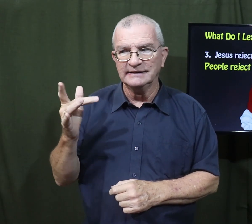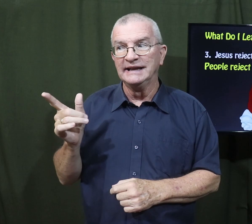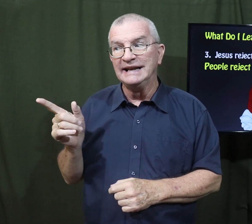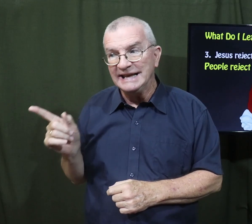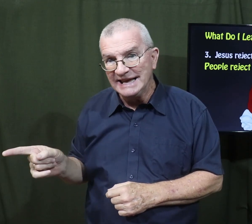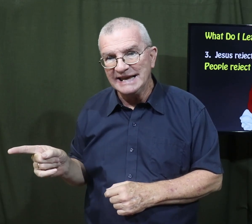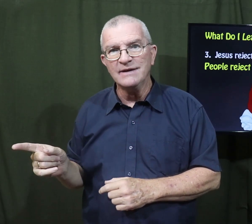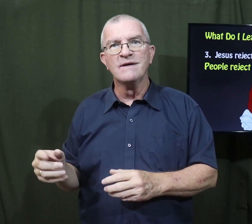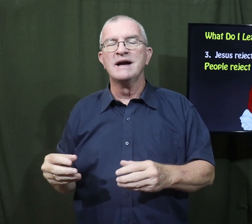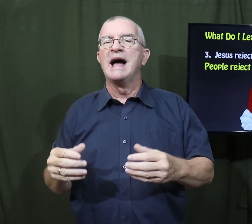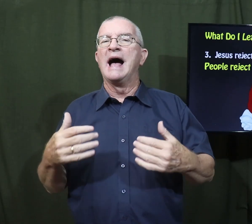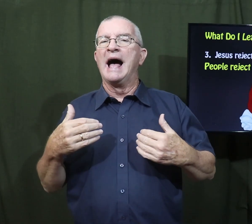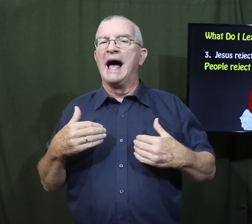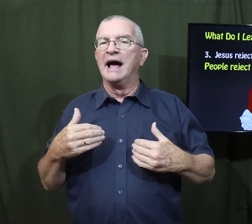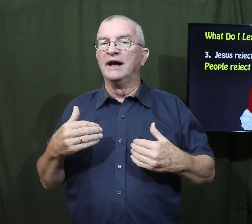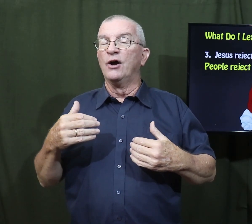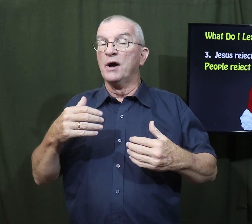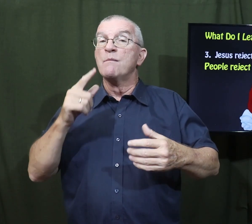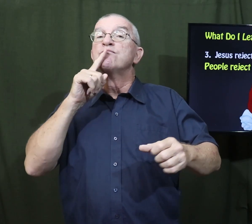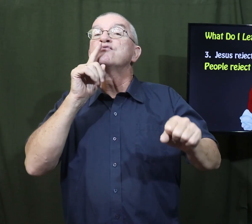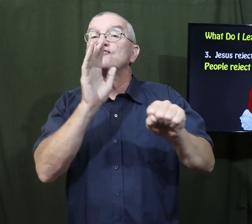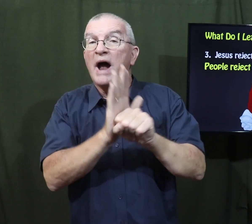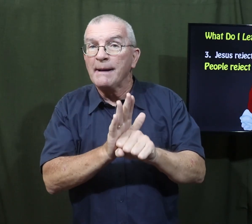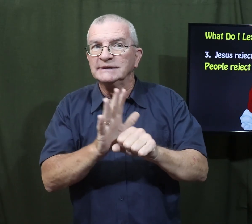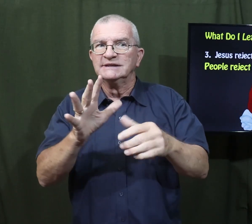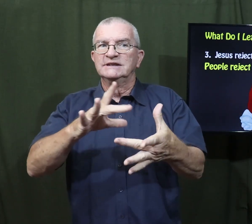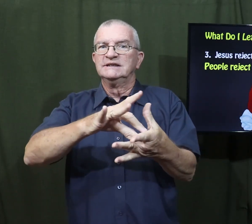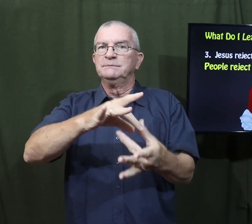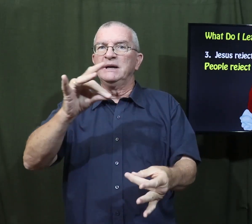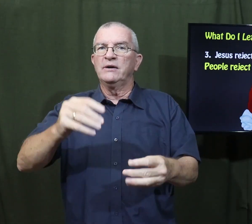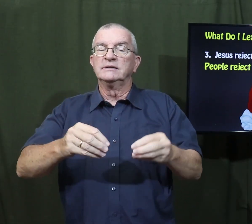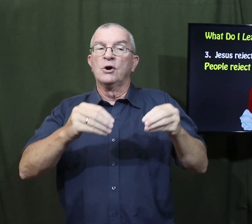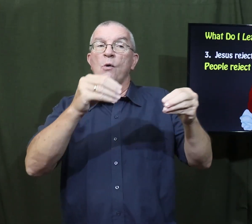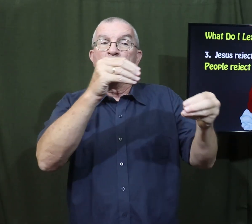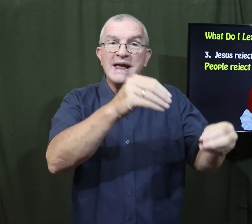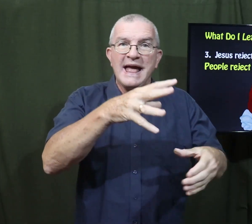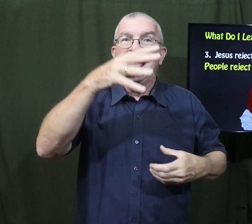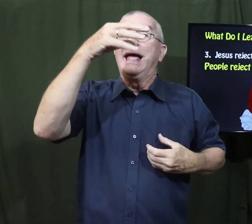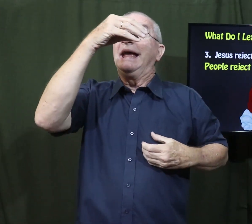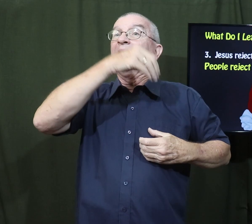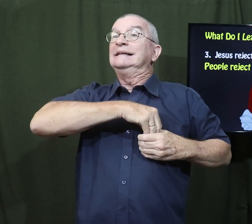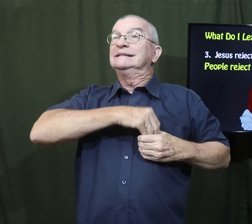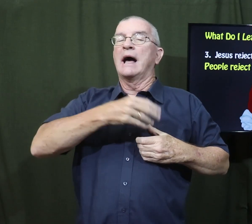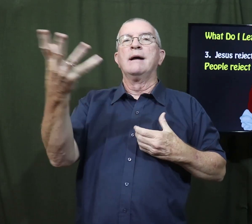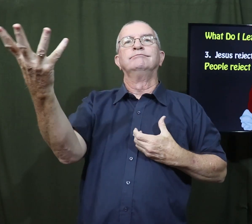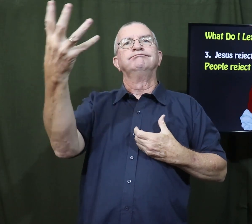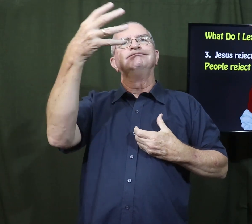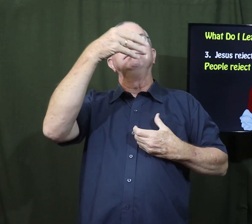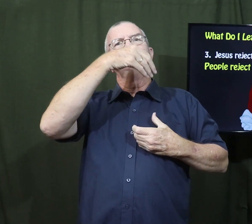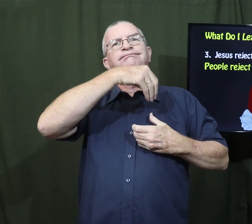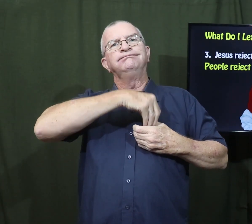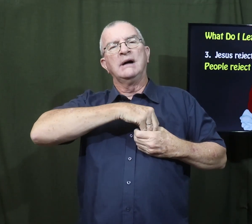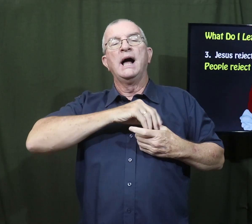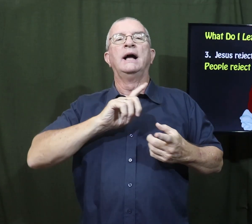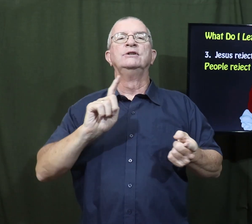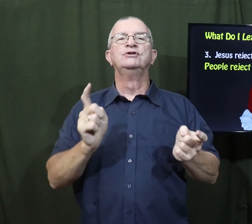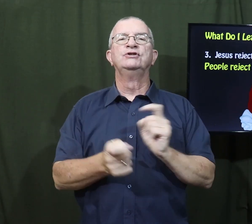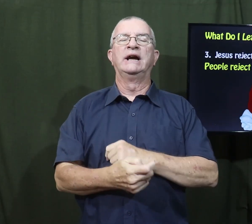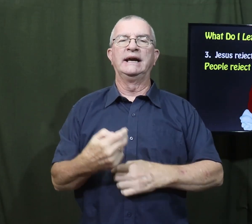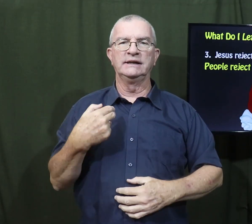They forget that He promised the Spirit to give to every person in their heart to change us,